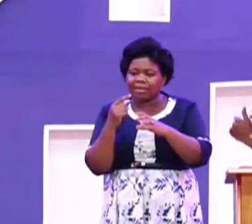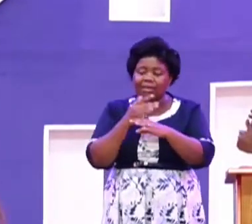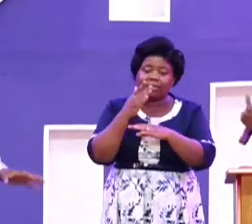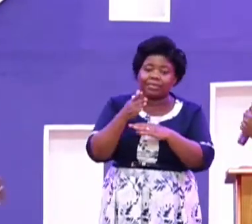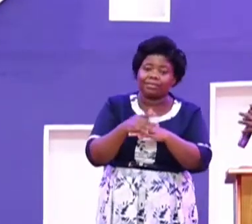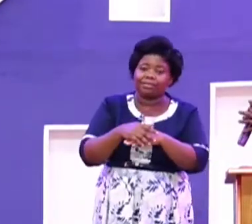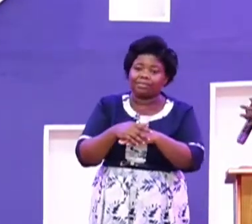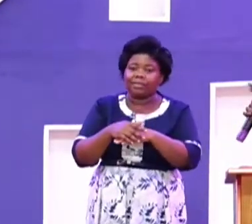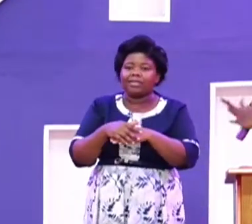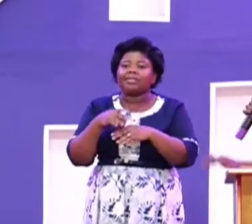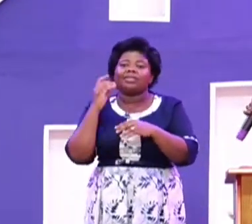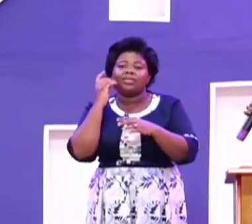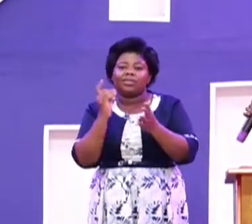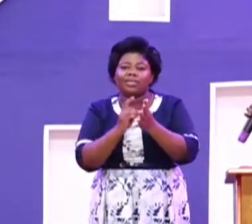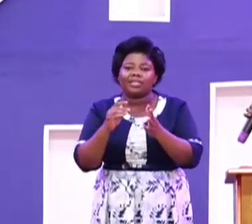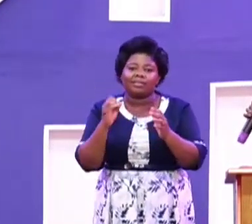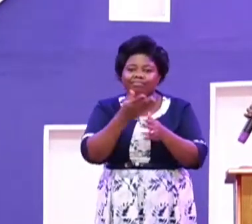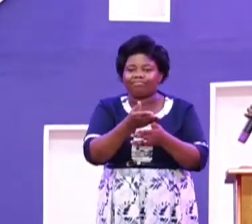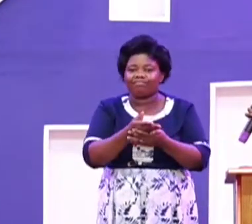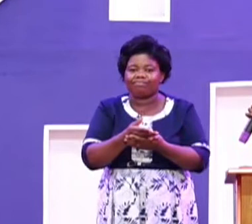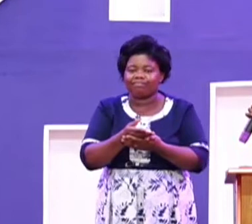let me first find out with Dr. Afua.